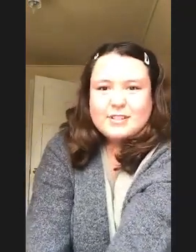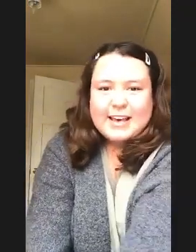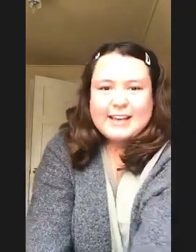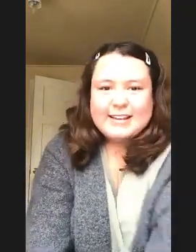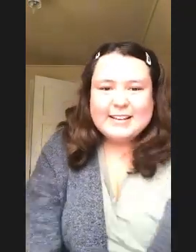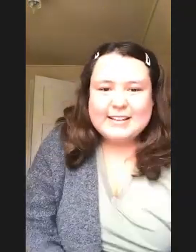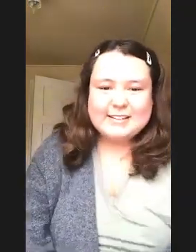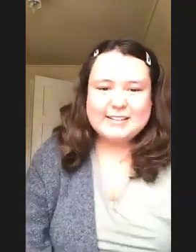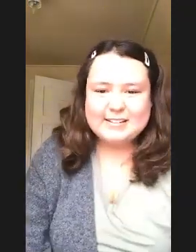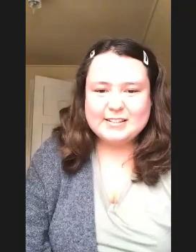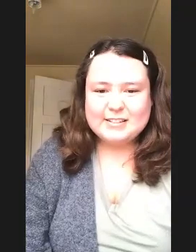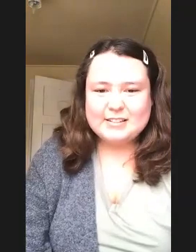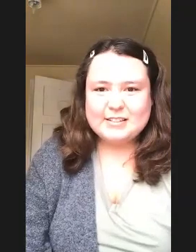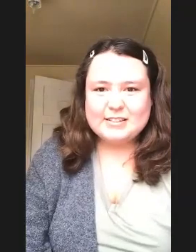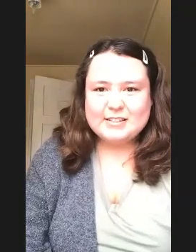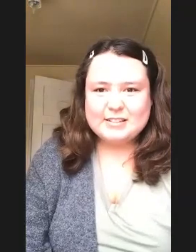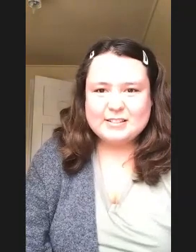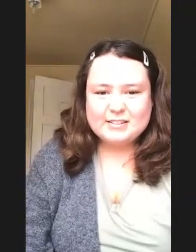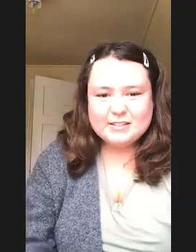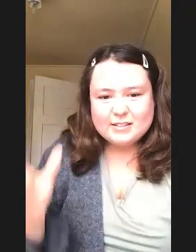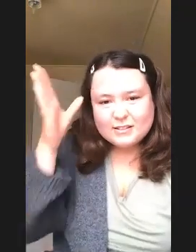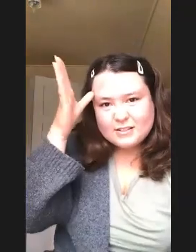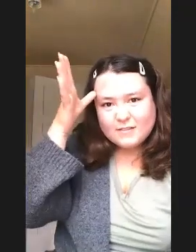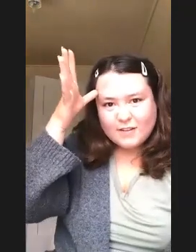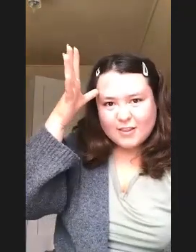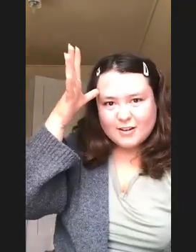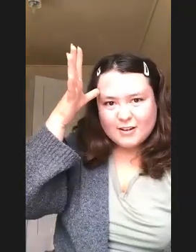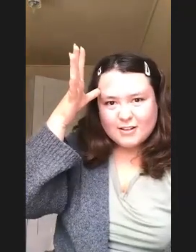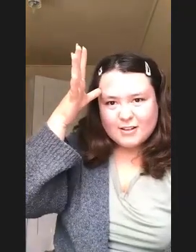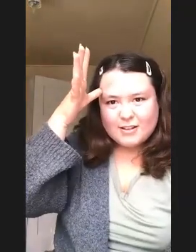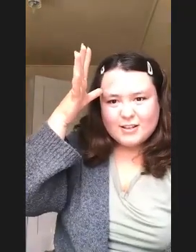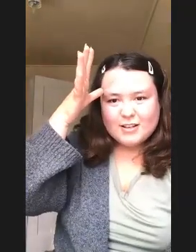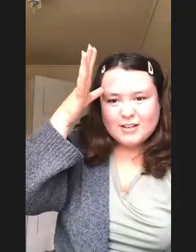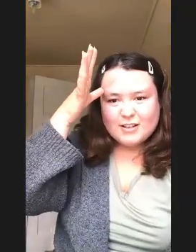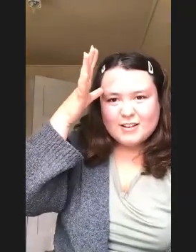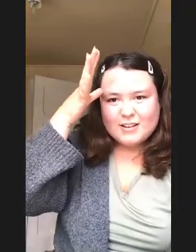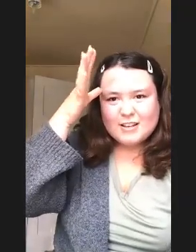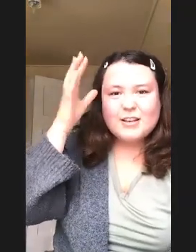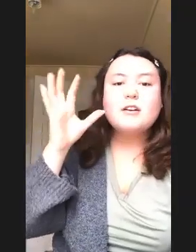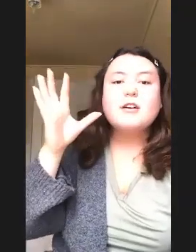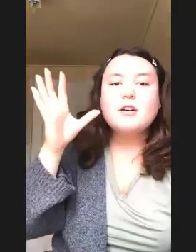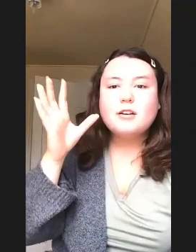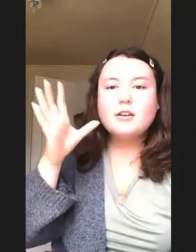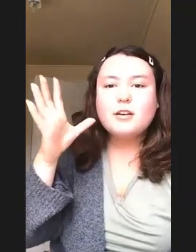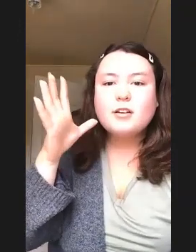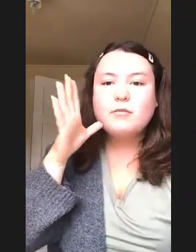yeah, Formally, this is father, father, father, fingers apart, mother,